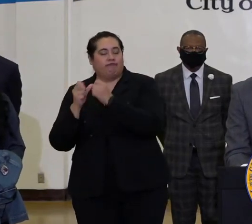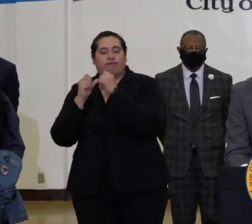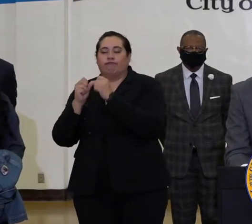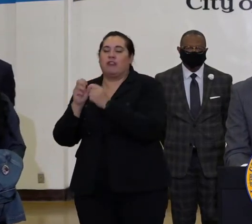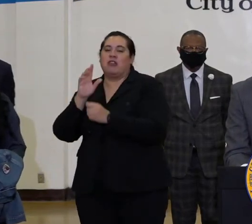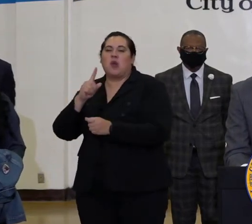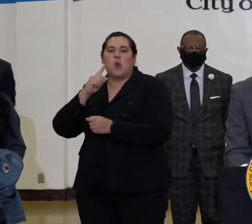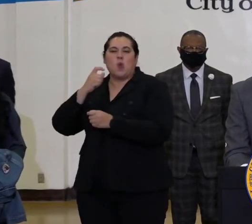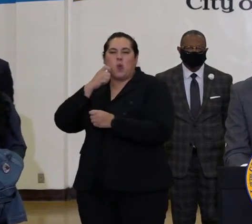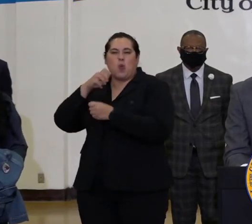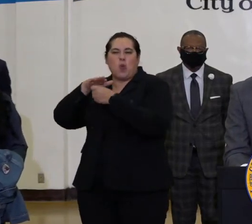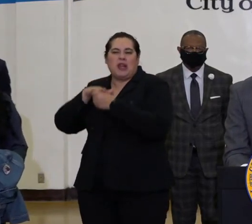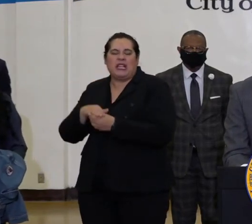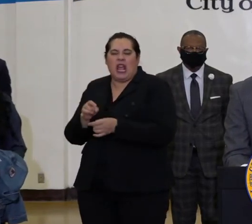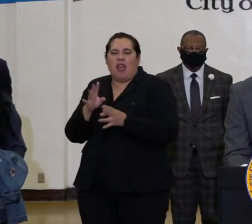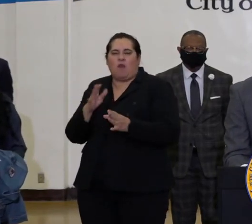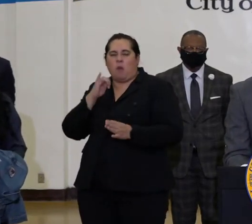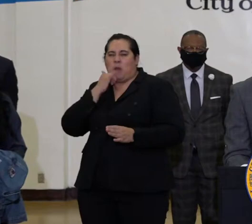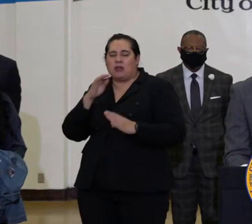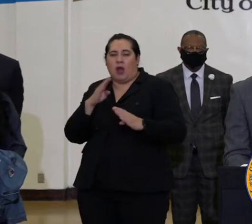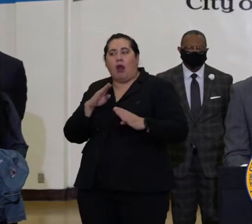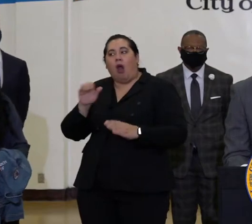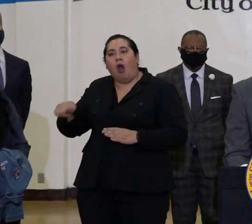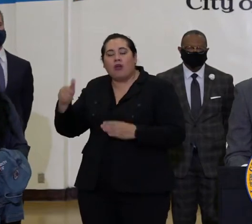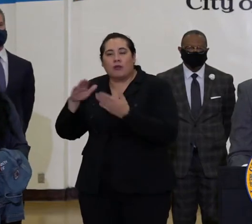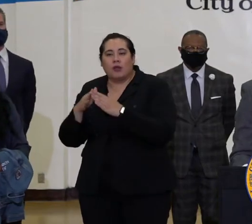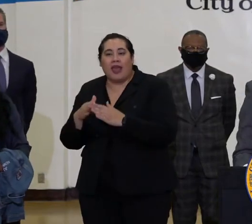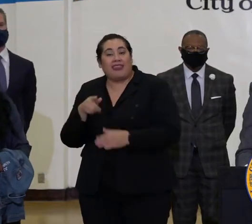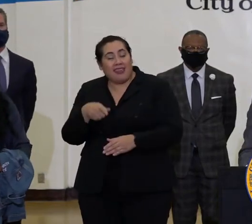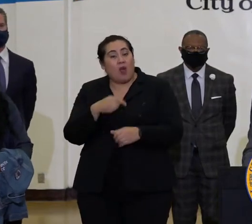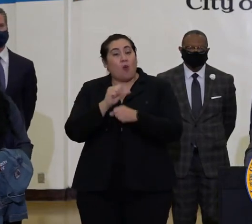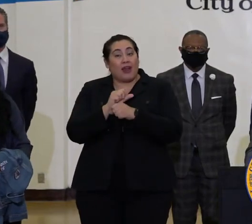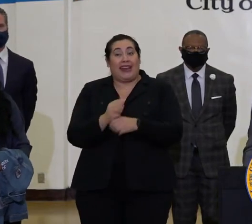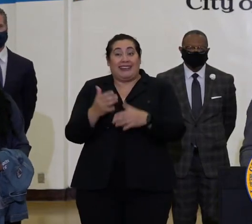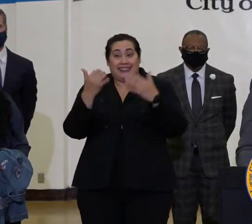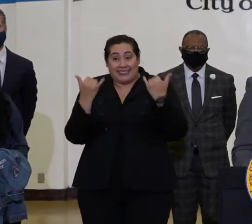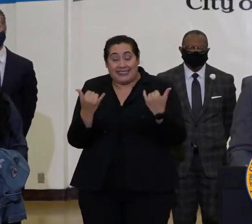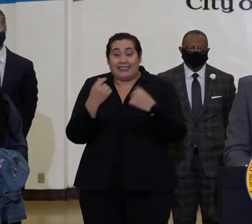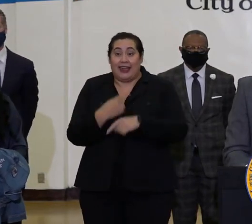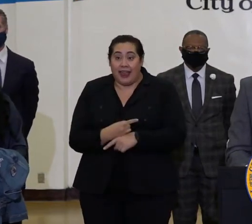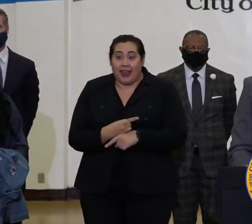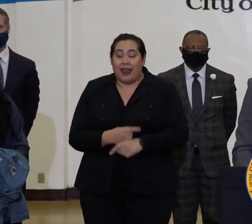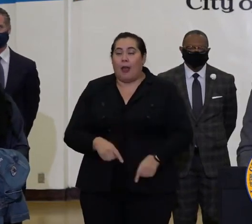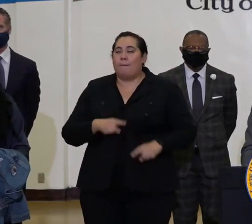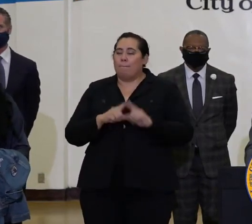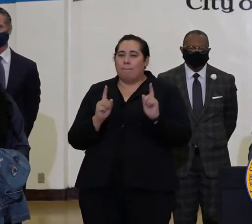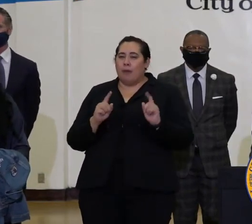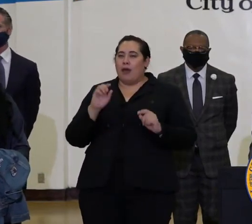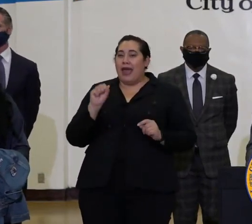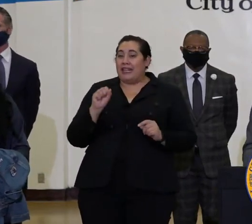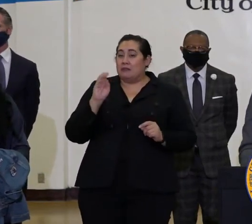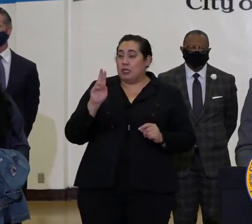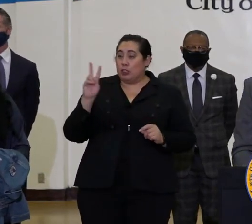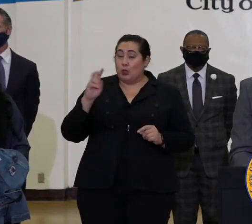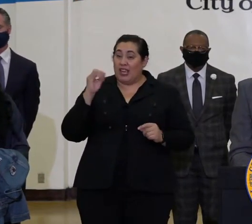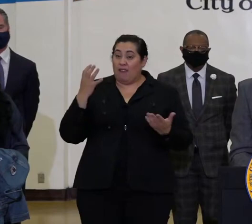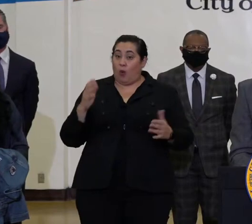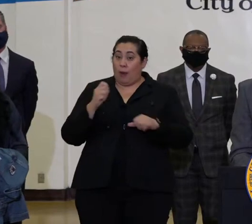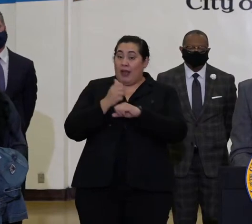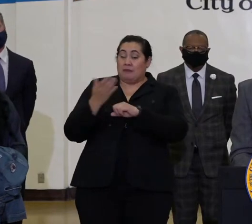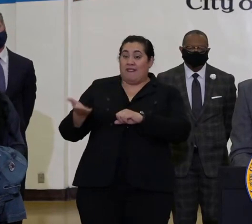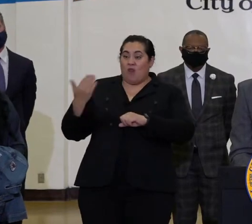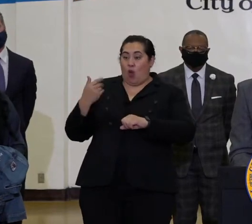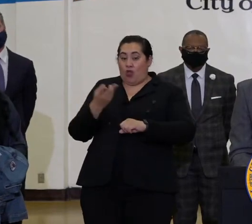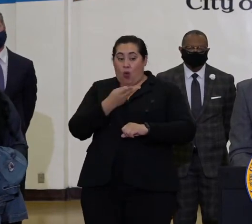continue their racist and hateful misconduct in another community. They are working now today. Had SB 2 been in place, those guys would not